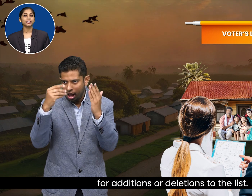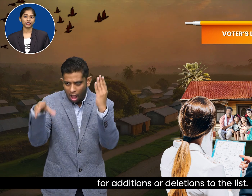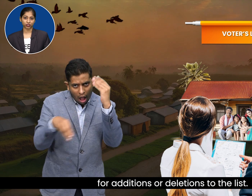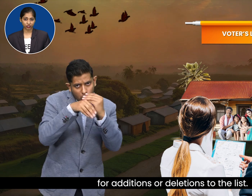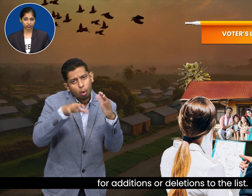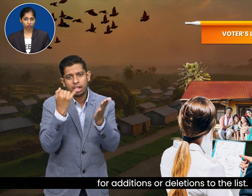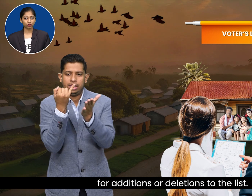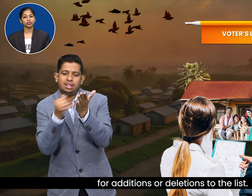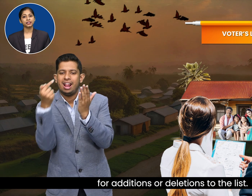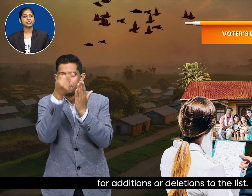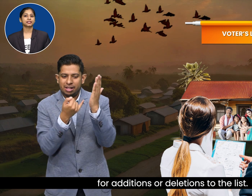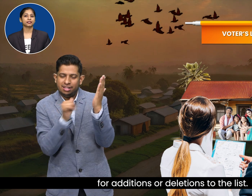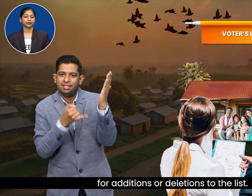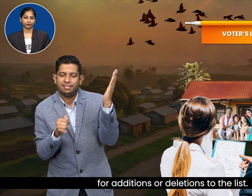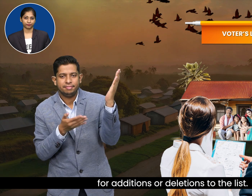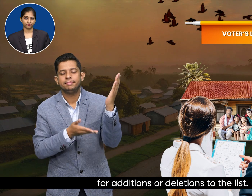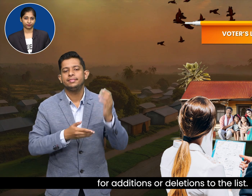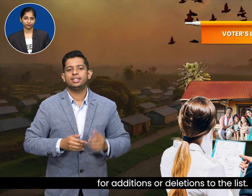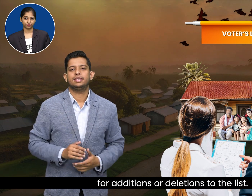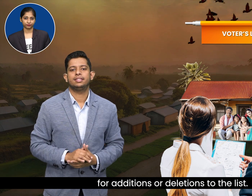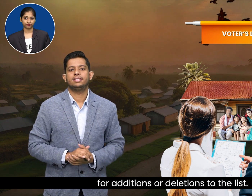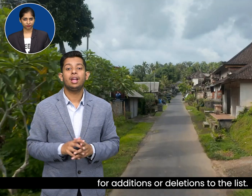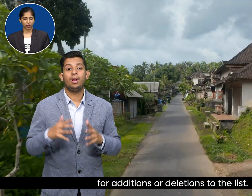or deletions to the list.